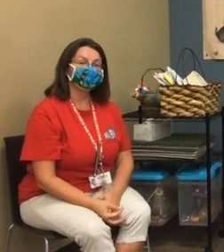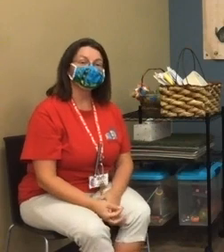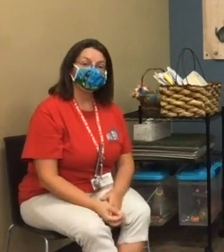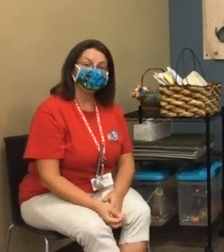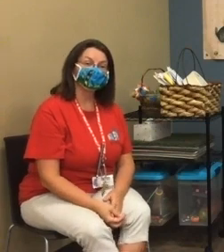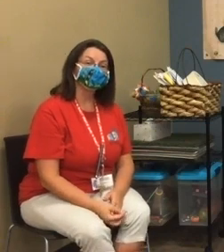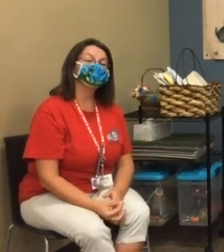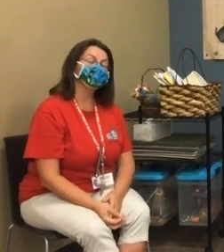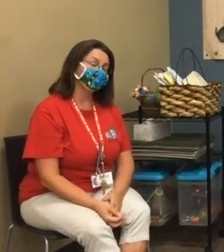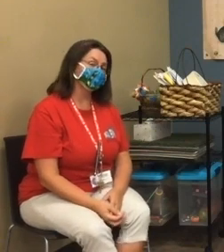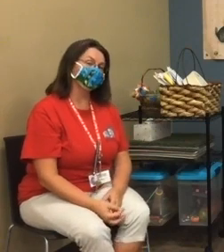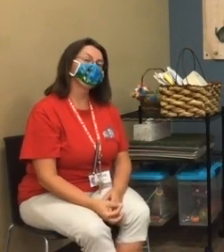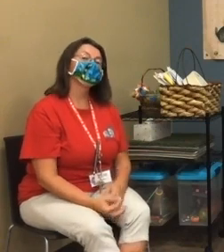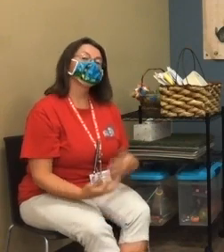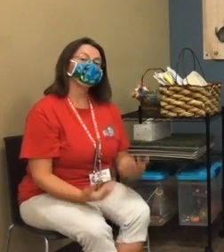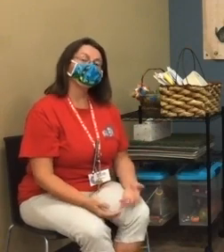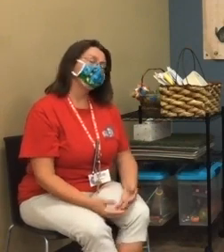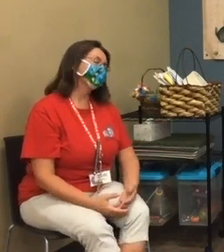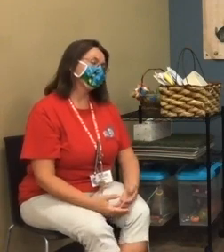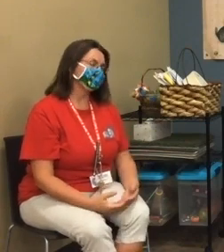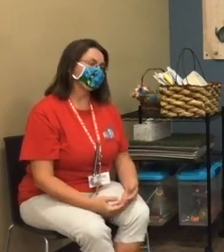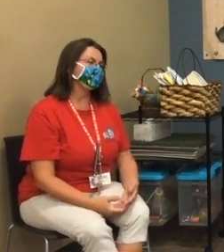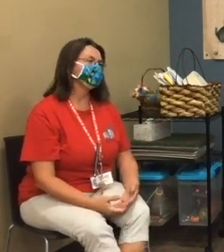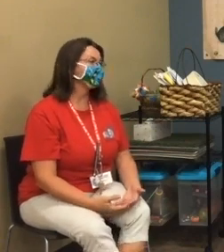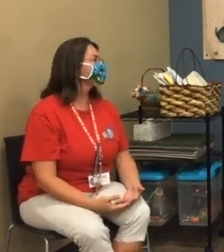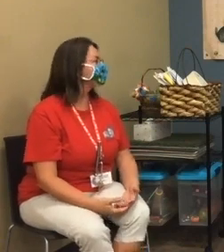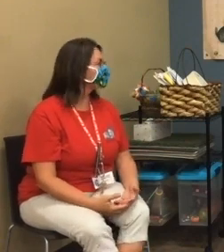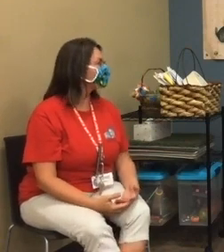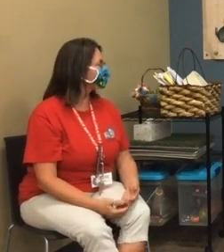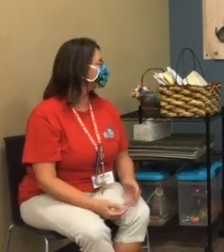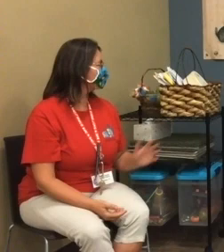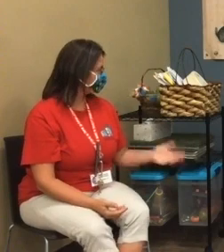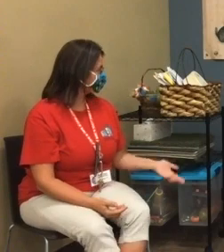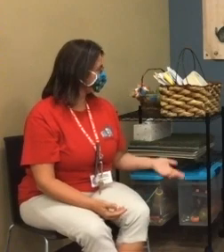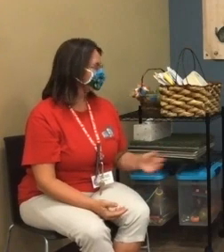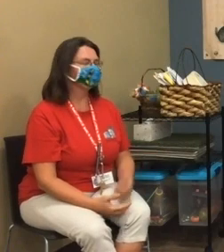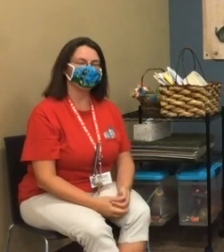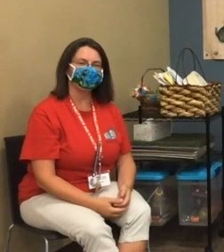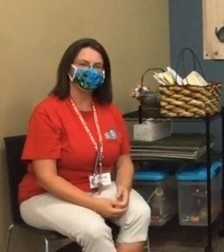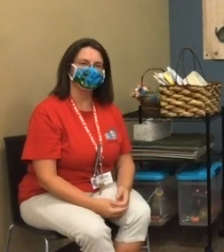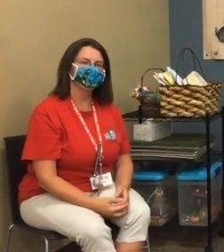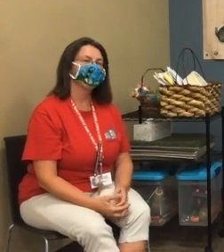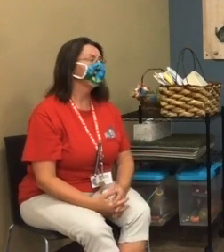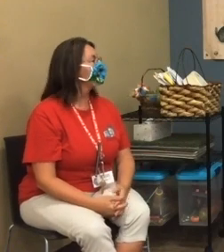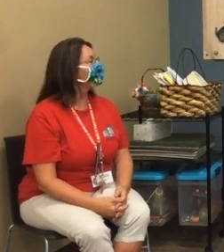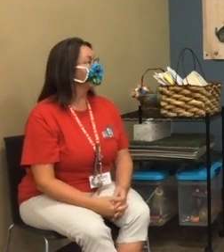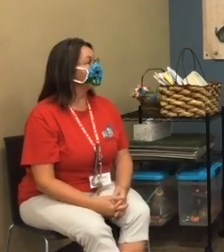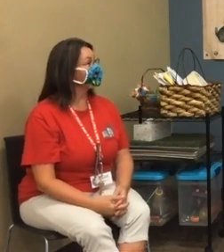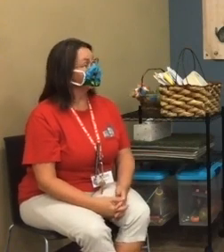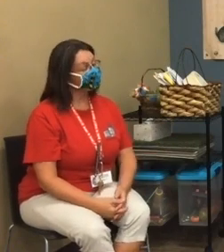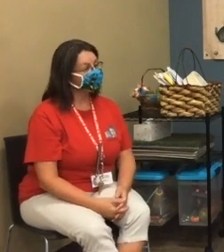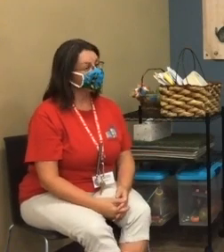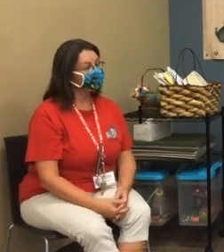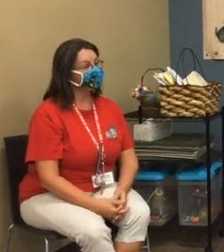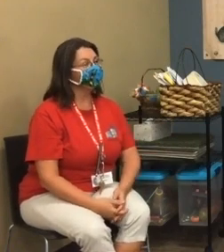we'll have our last one tomorrow with some end of summer crafts that go with today's event. And then